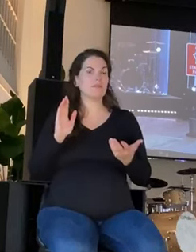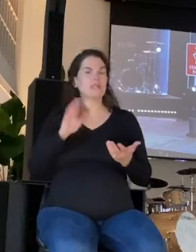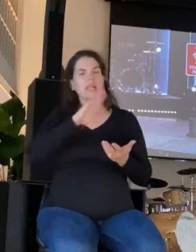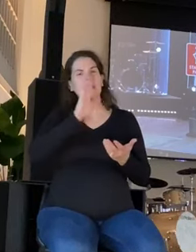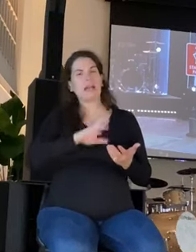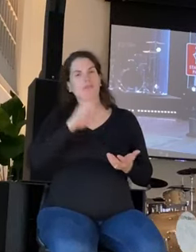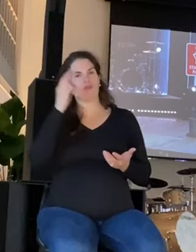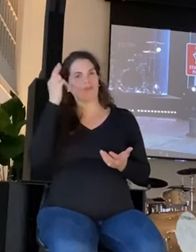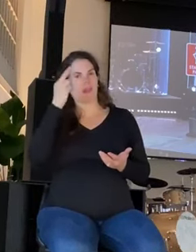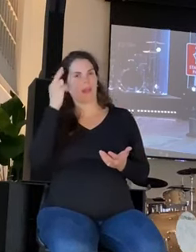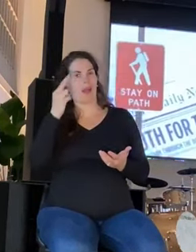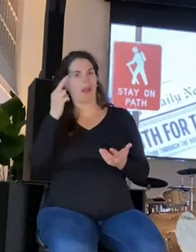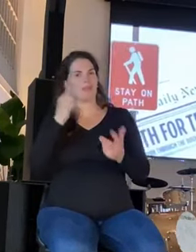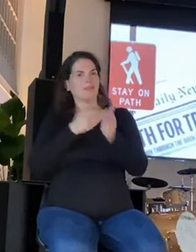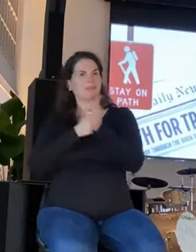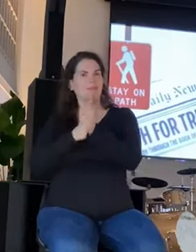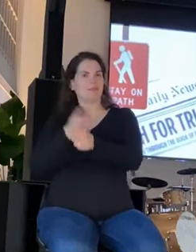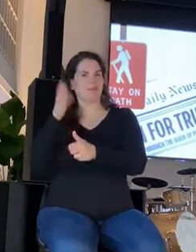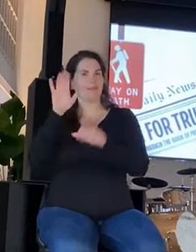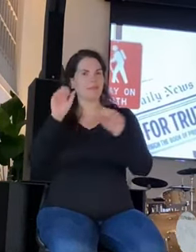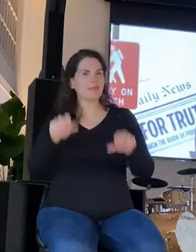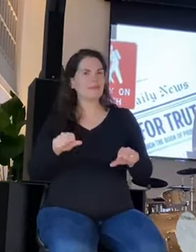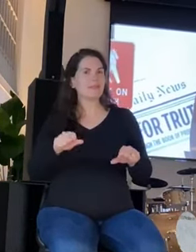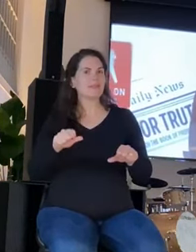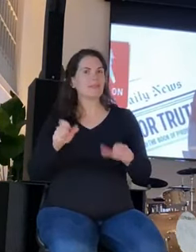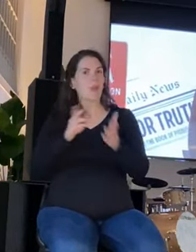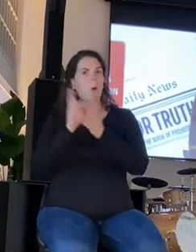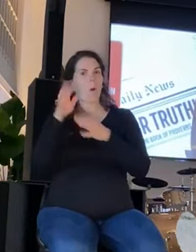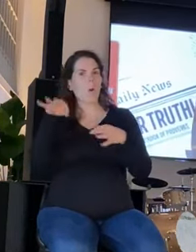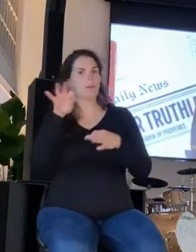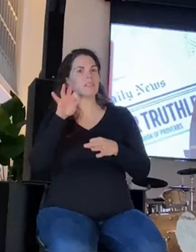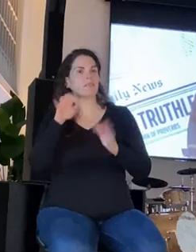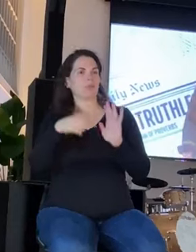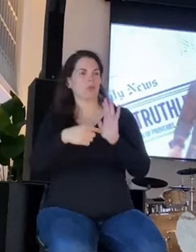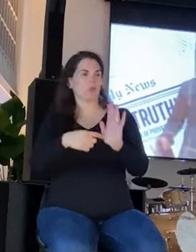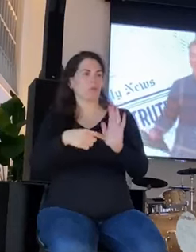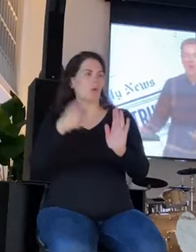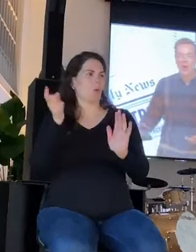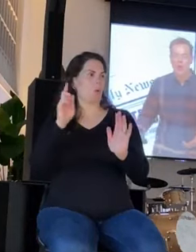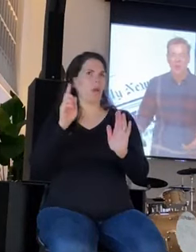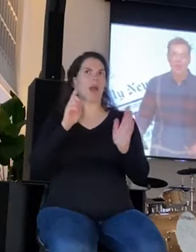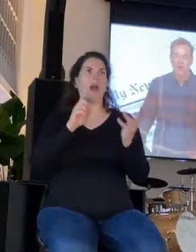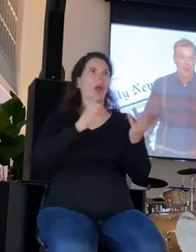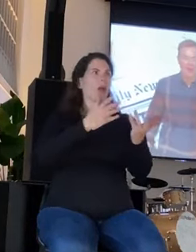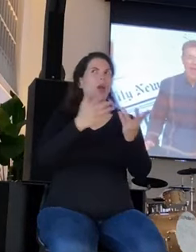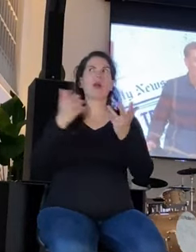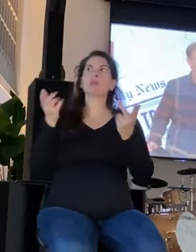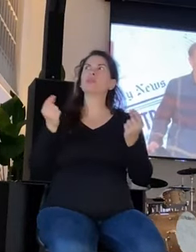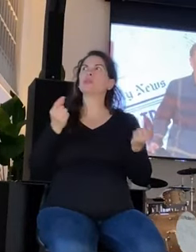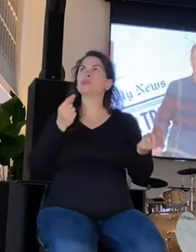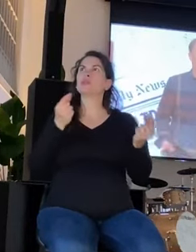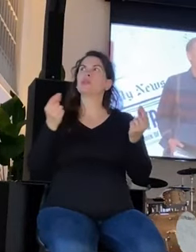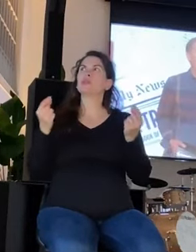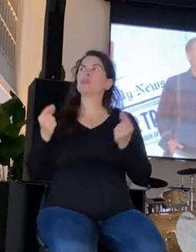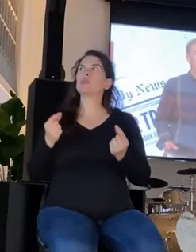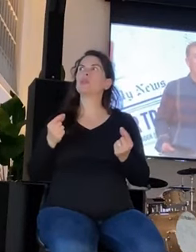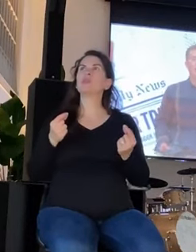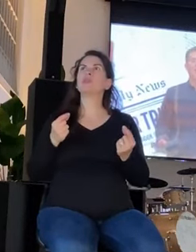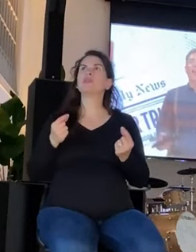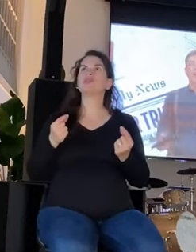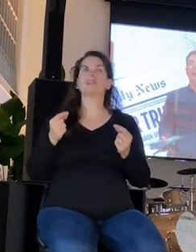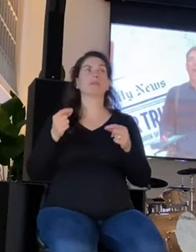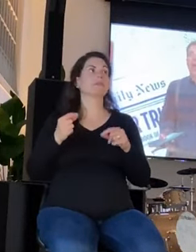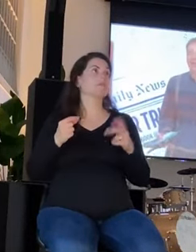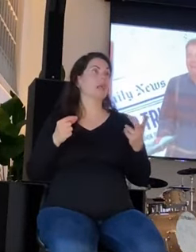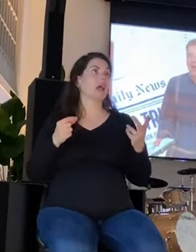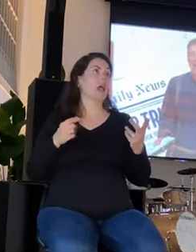this relationship with God, that God's Spirit would speak to you and show you which way that you need to go, that would help you get out of your own way so